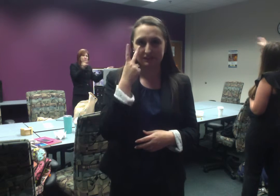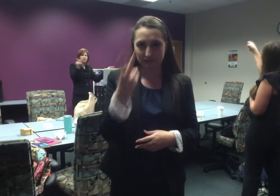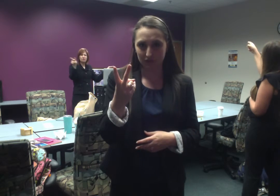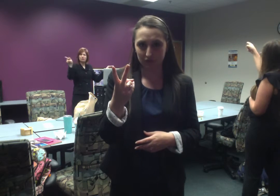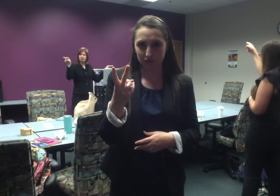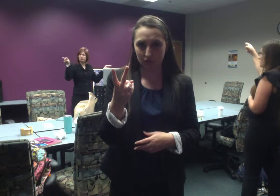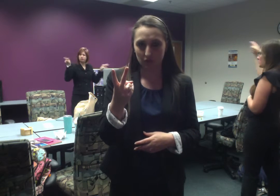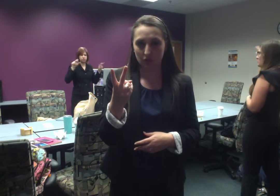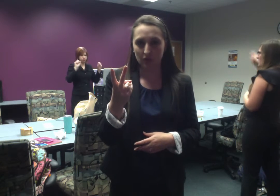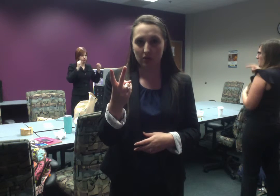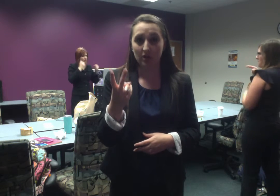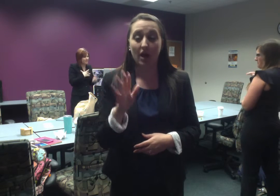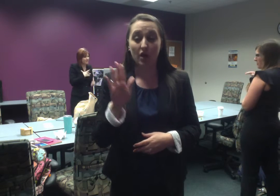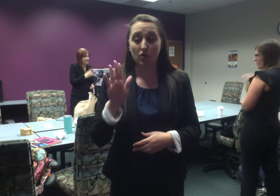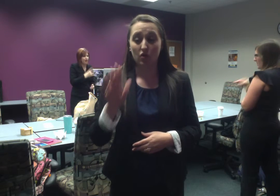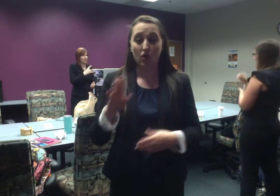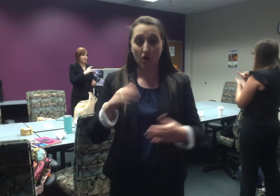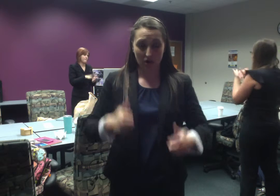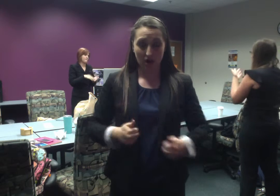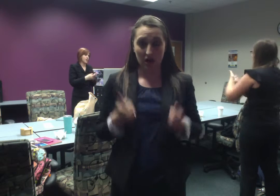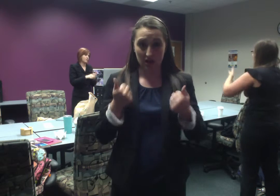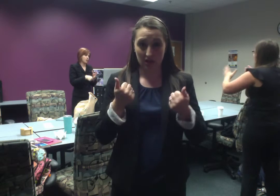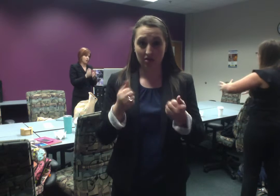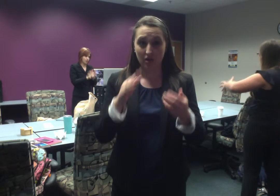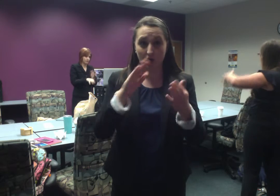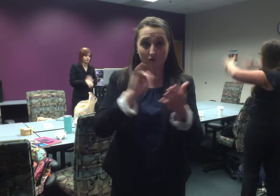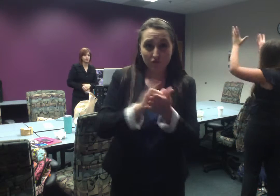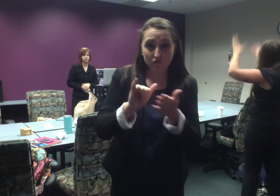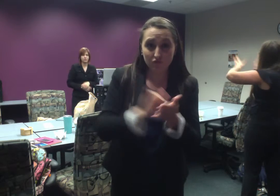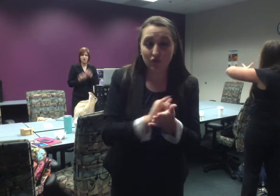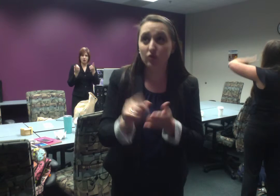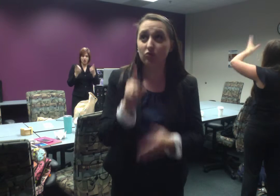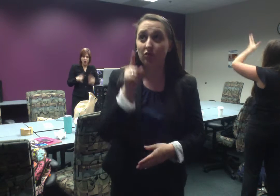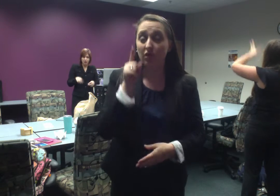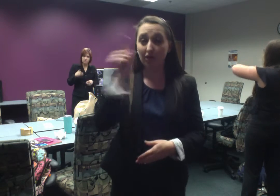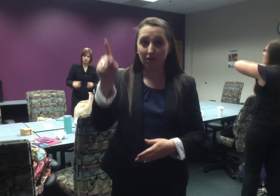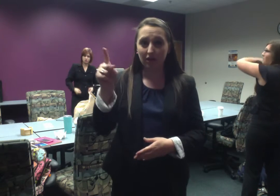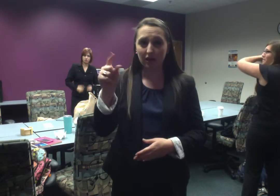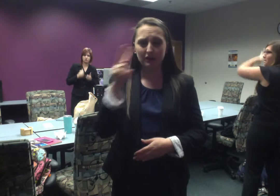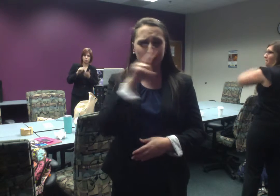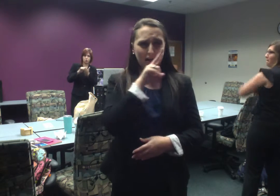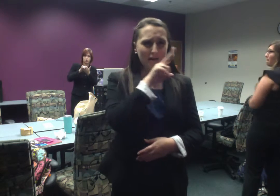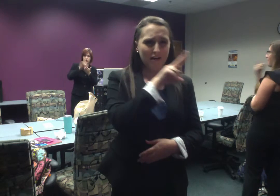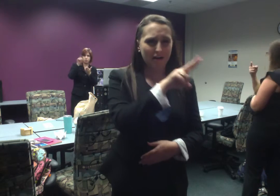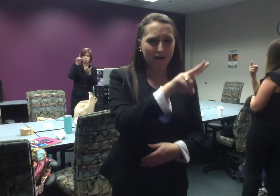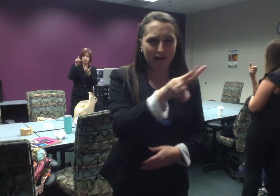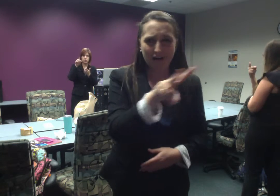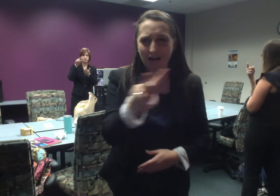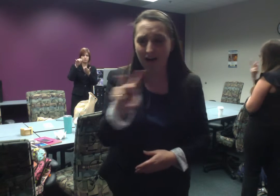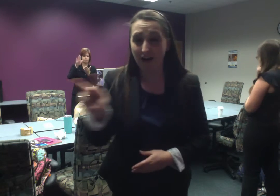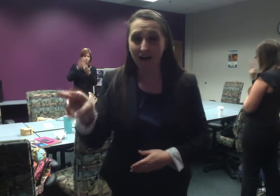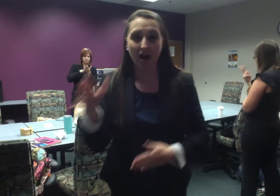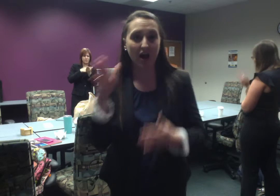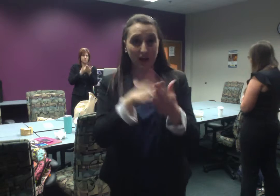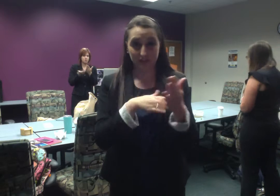this painting right here called The Shelton with Sunspots. So she painted the big buildings. But she had a special way of painting that